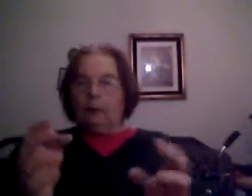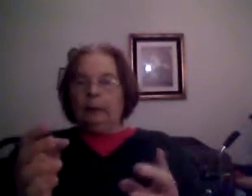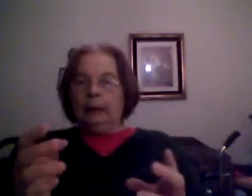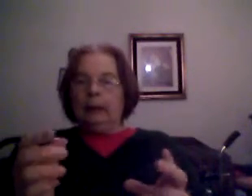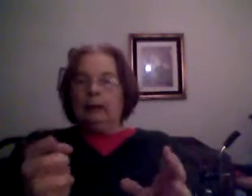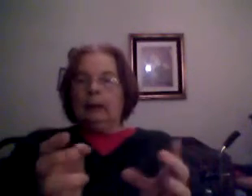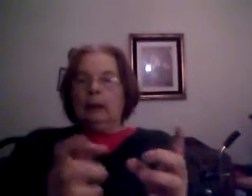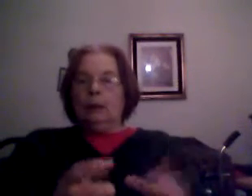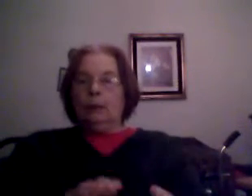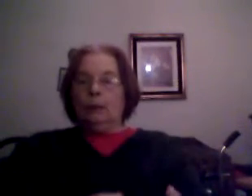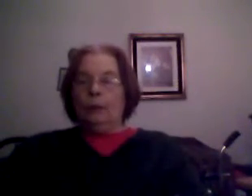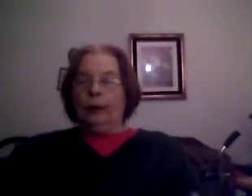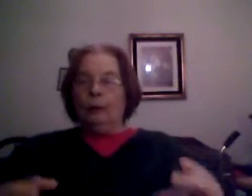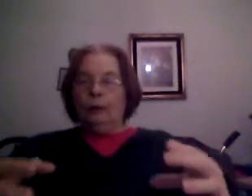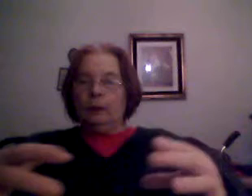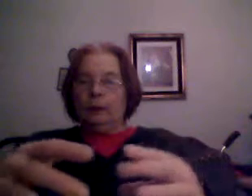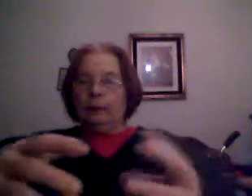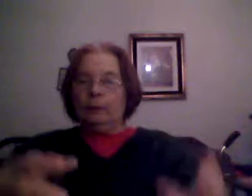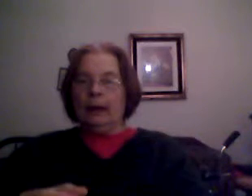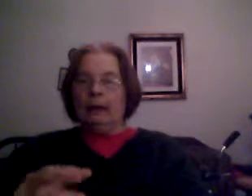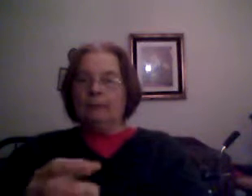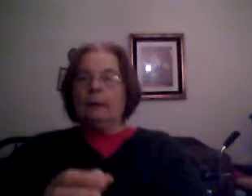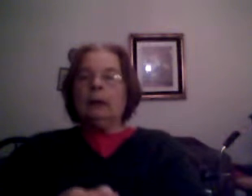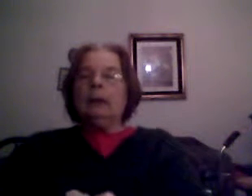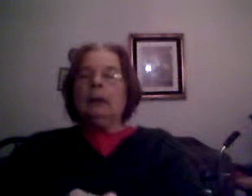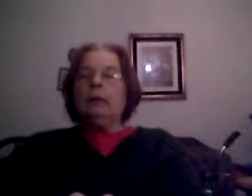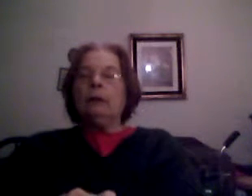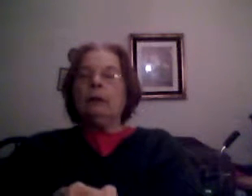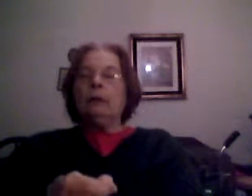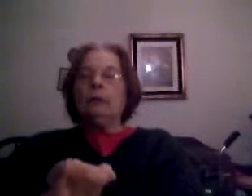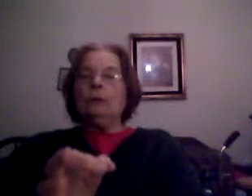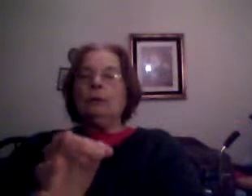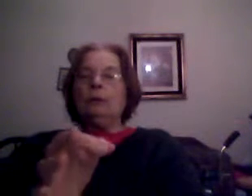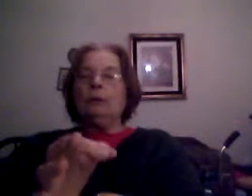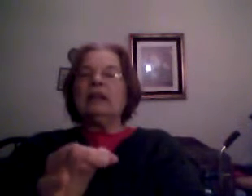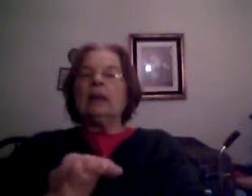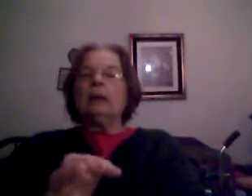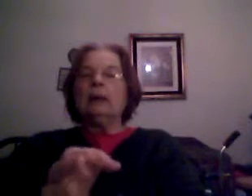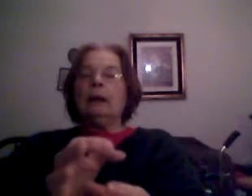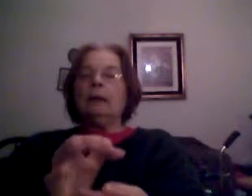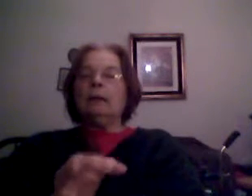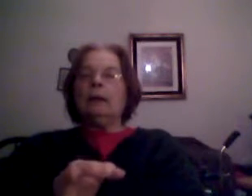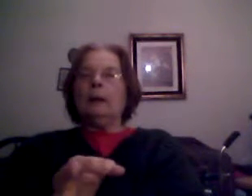would be round at the bottom, have a tube, kind of a